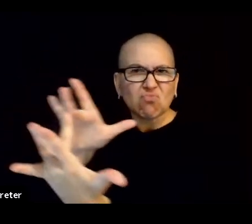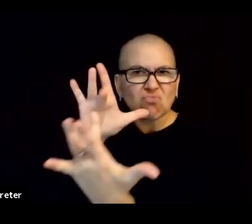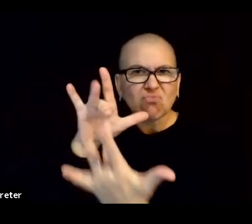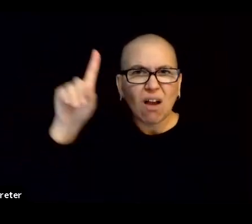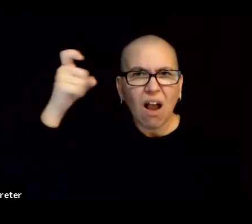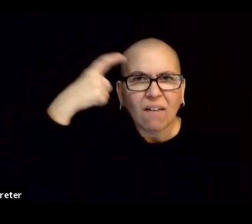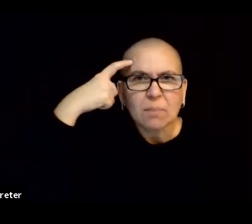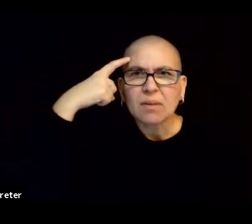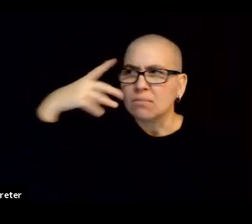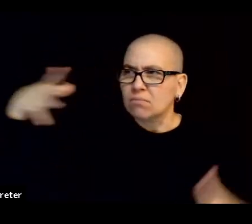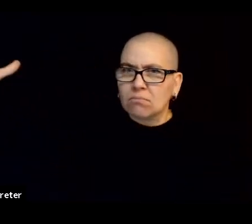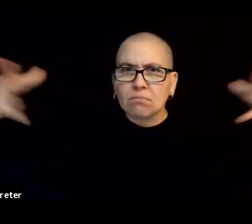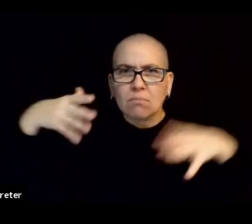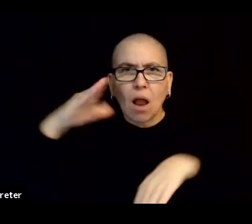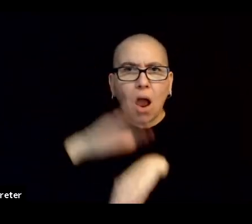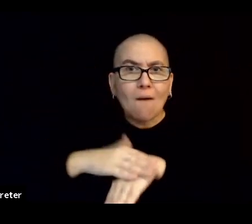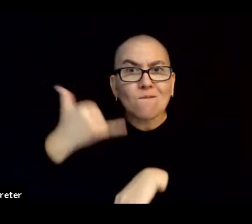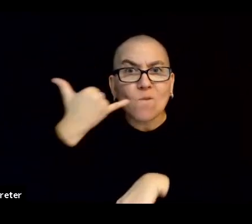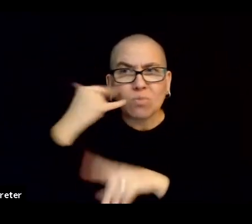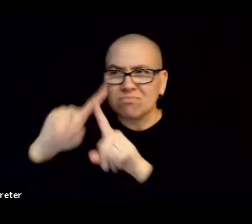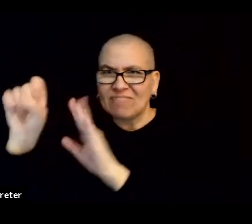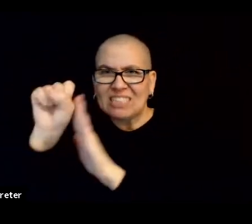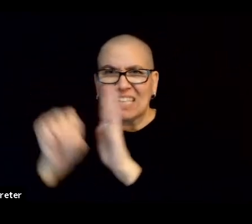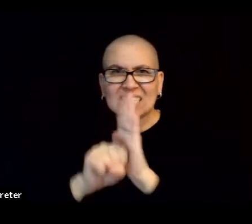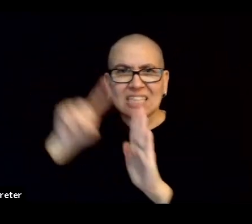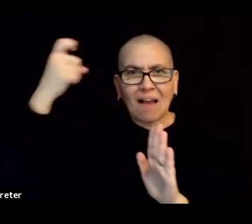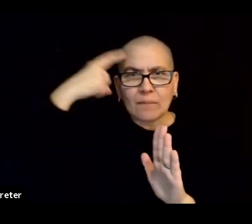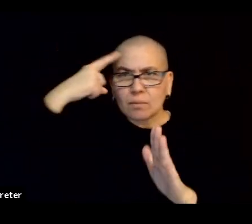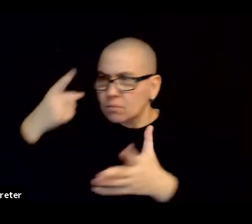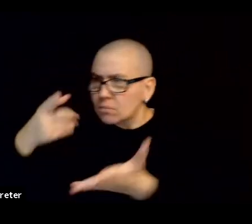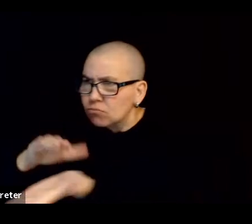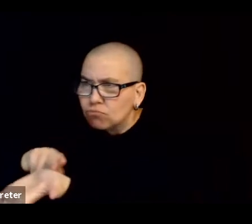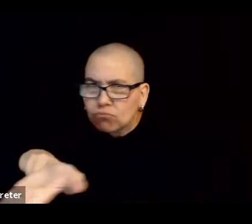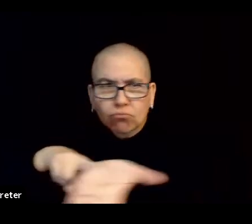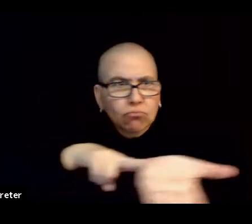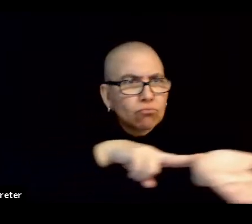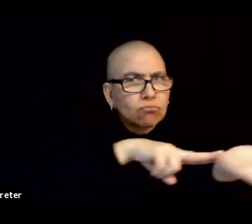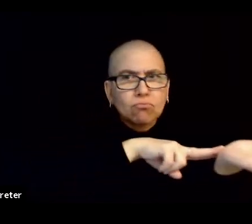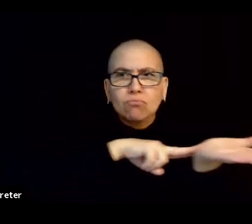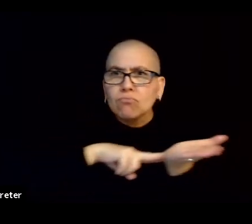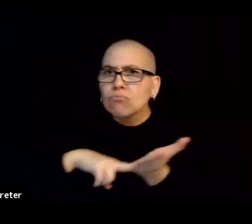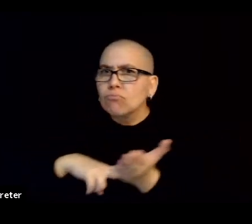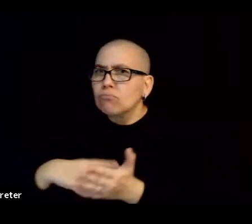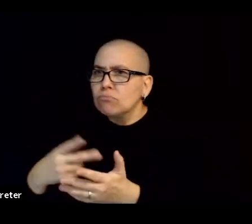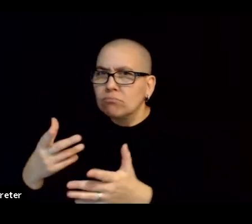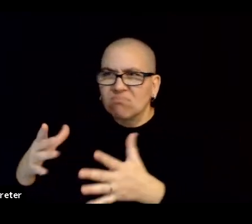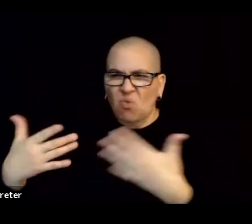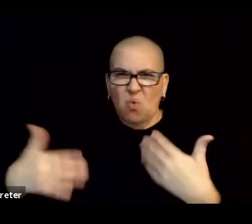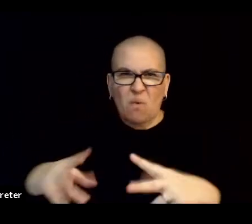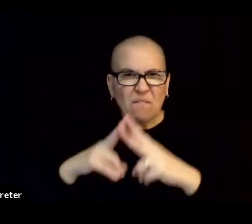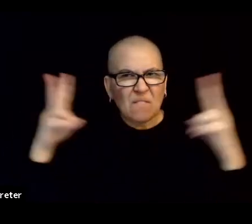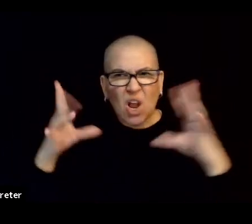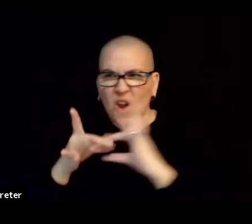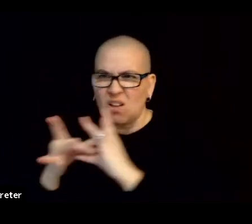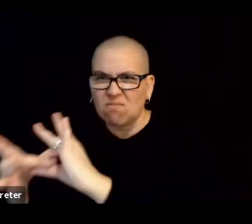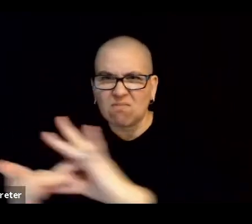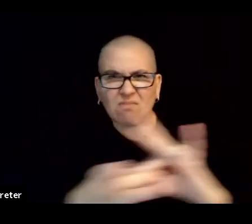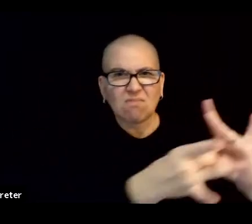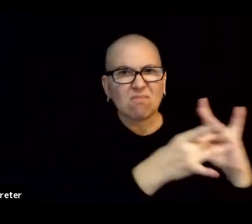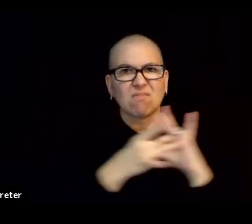to some conclusions together. So I think what you'll see, Bill, is a combination of support for the efforts that the state's already doing, not to reinvent the